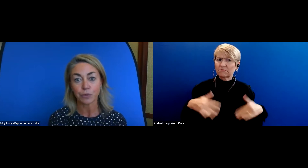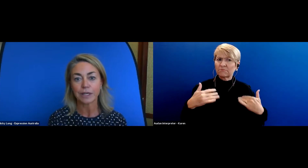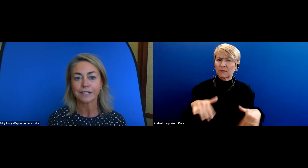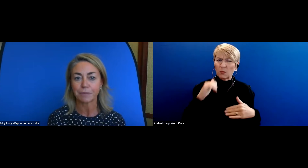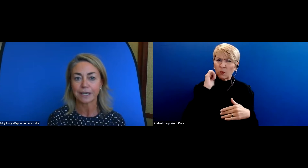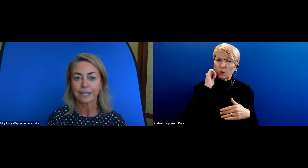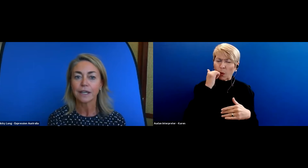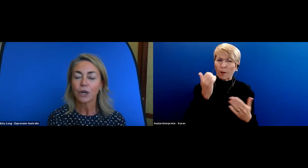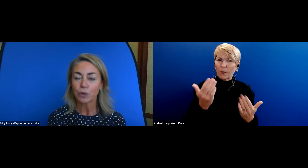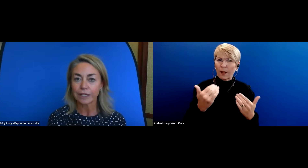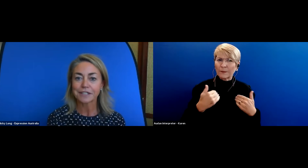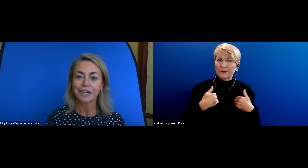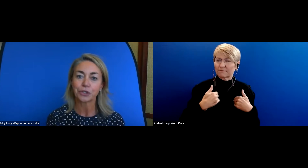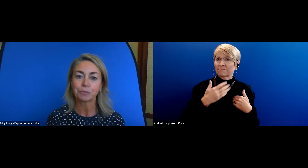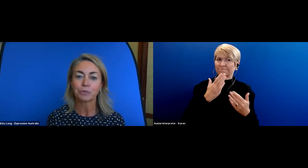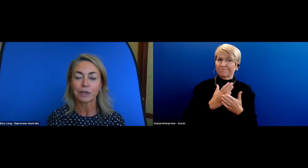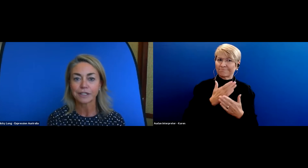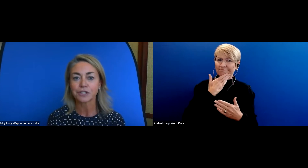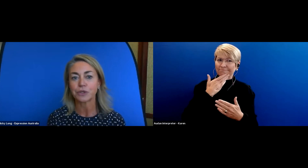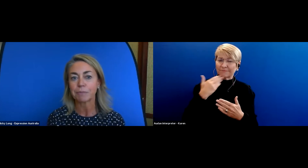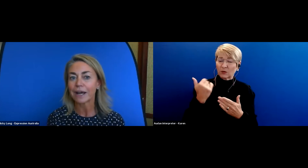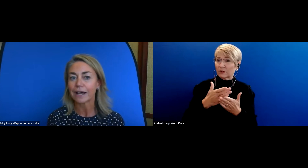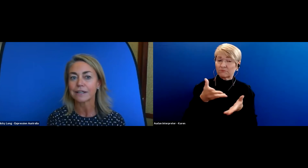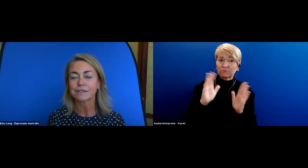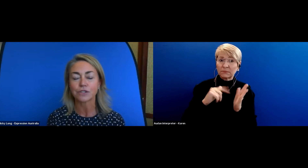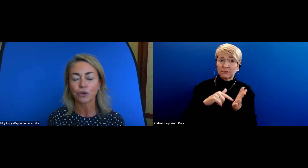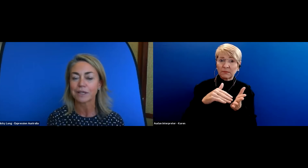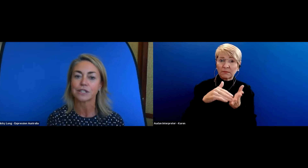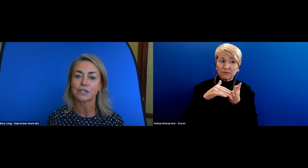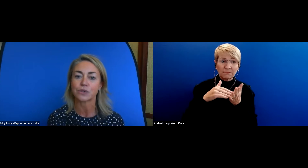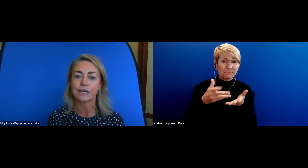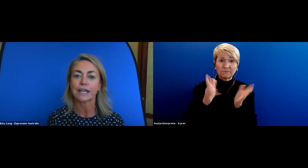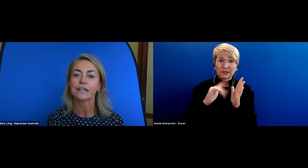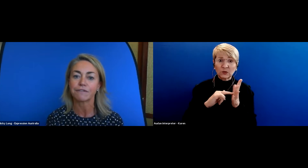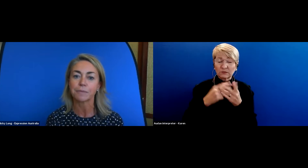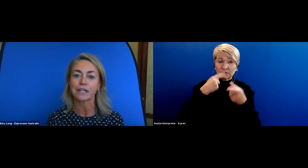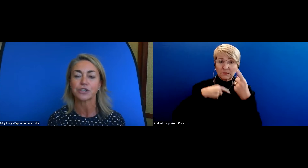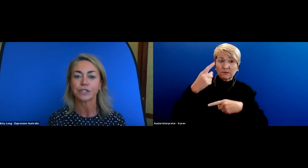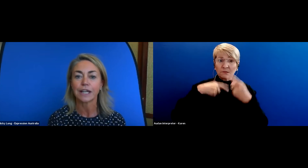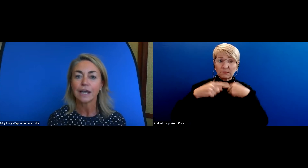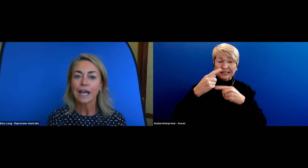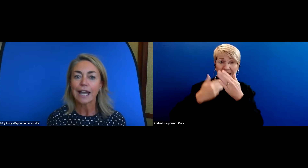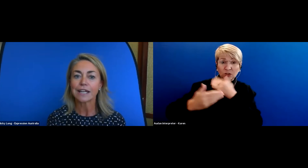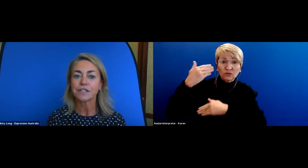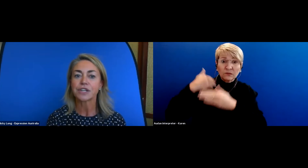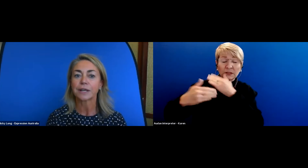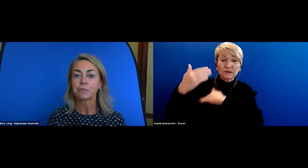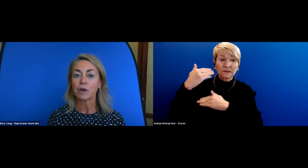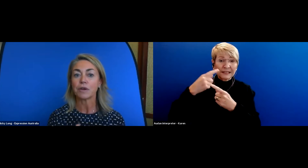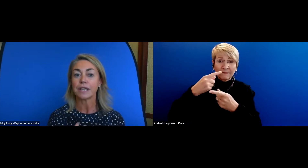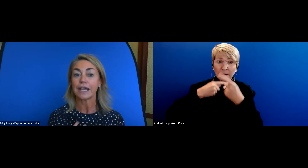friendly everyone has been, willing to help, willing to impart so much history and information